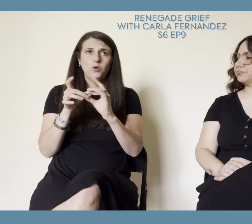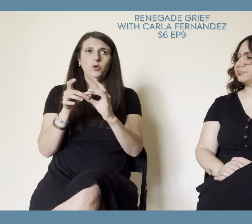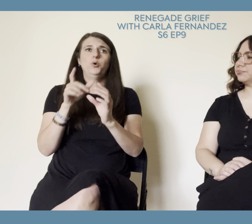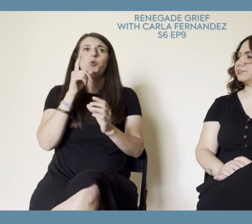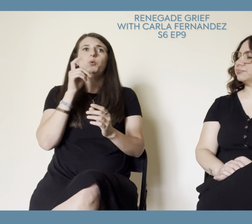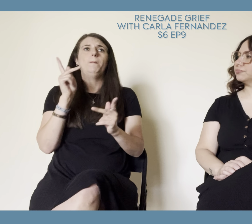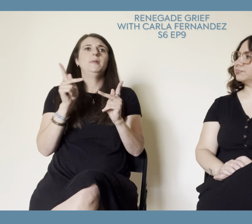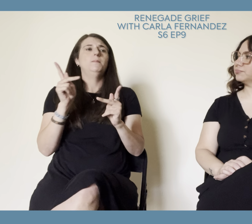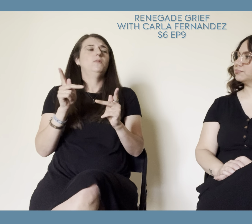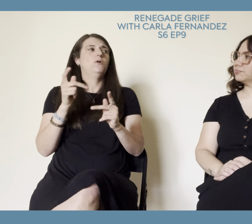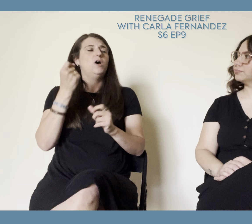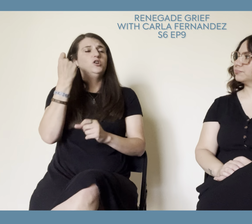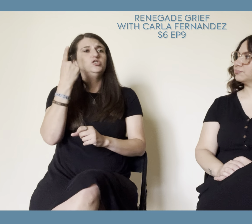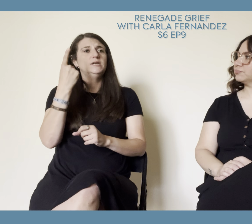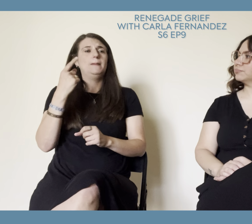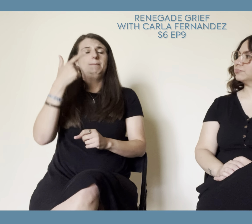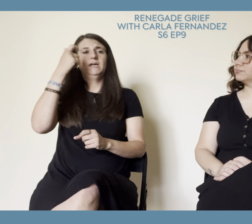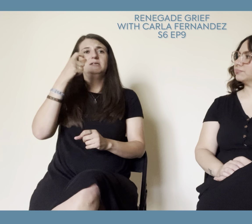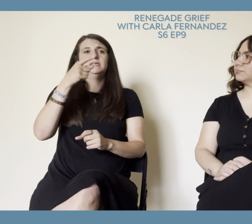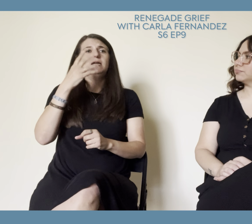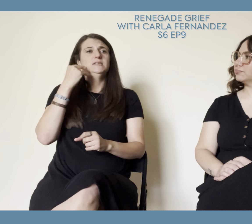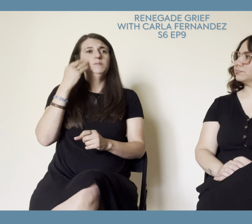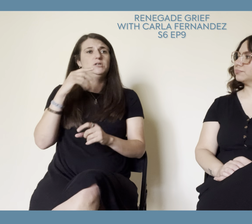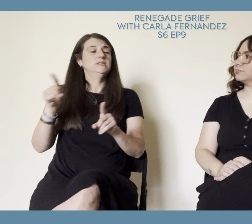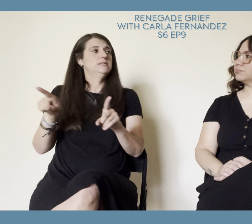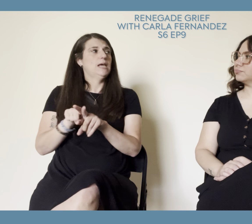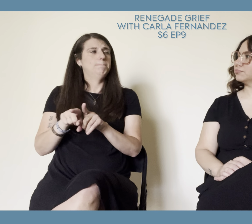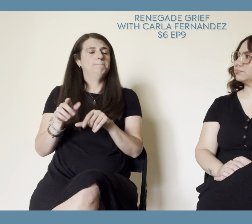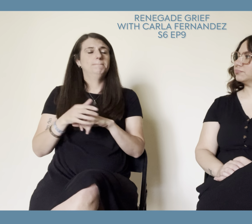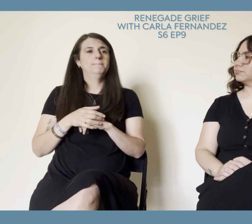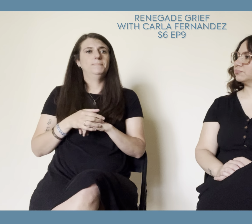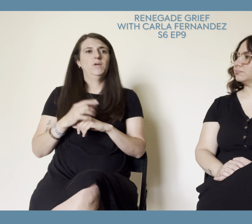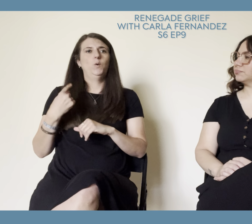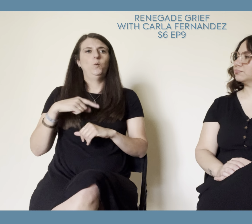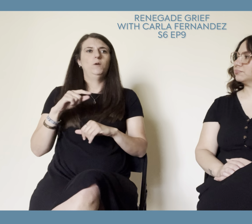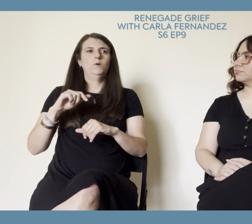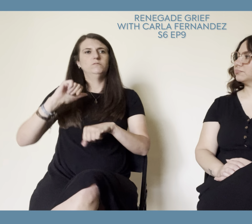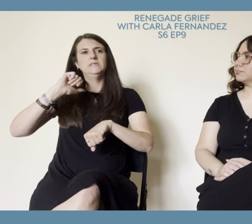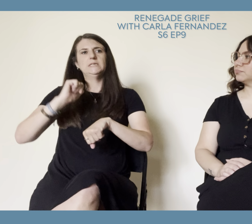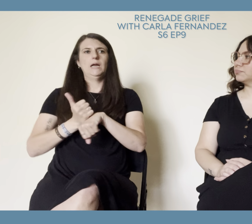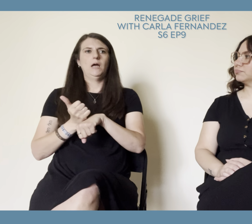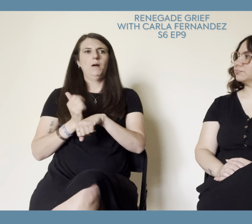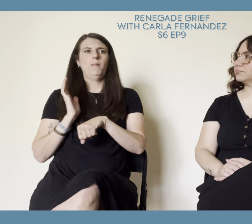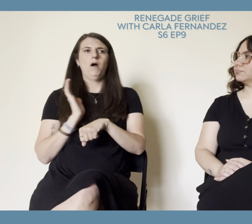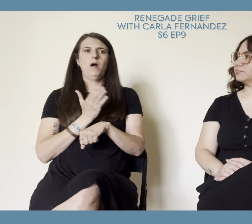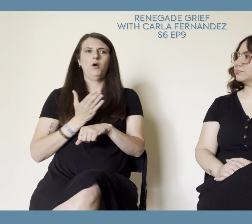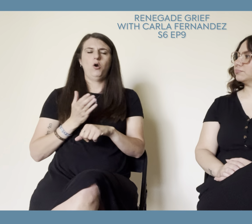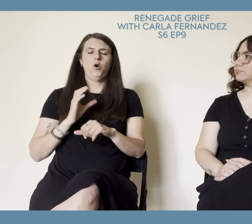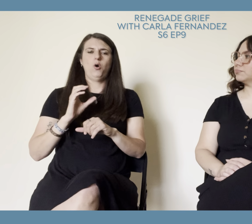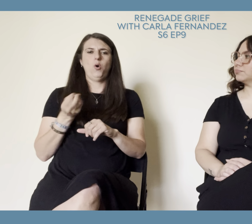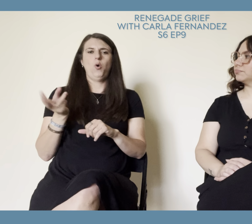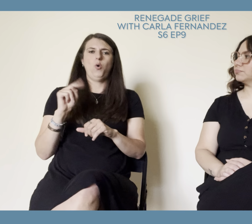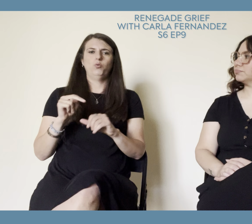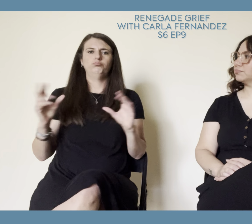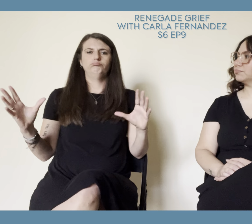because they lived it too, what we were creating was our own little council where we could come together and talk about, yes,